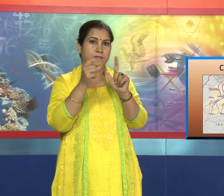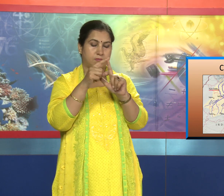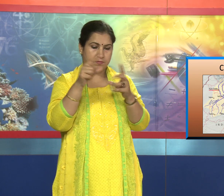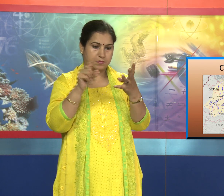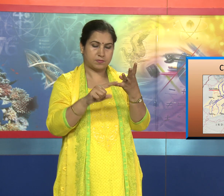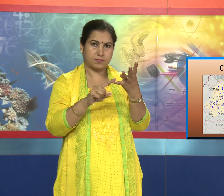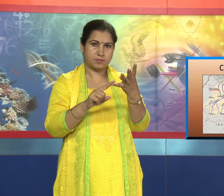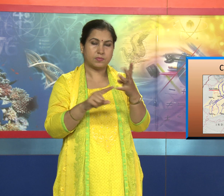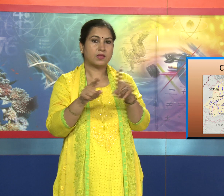Varanasi,